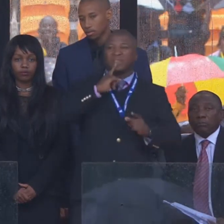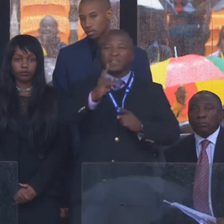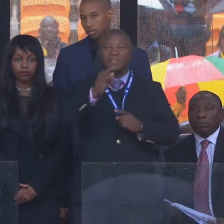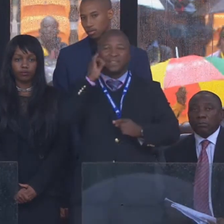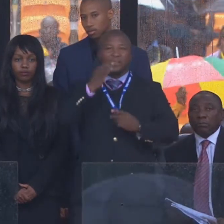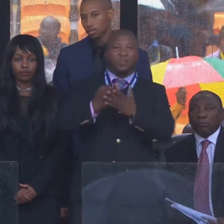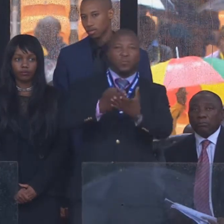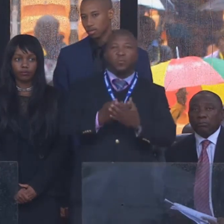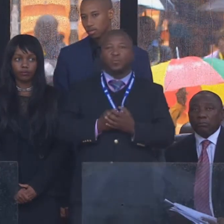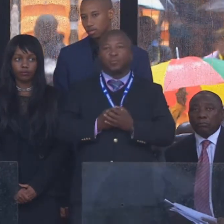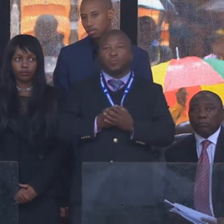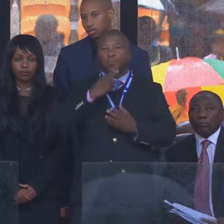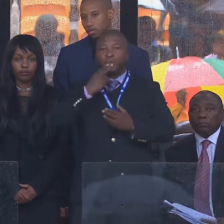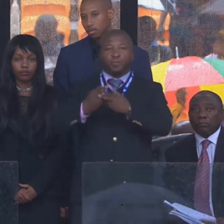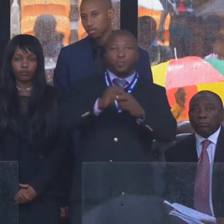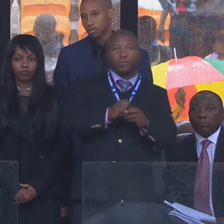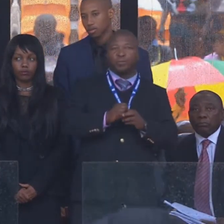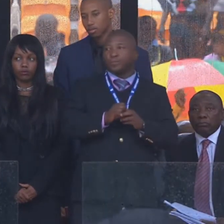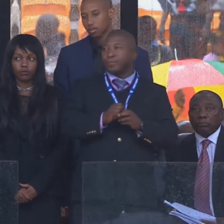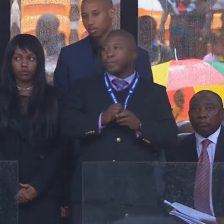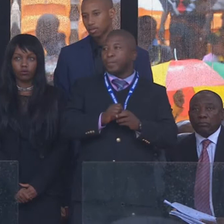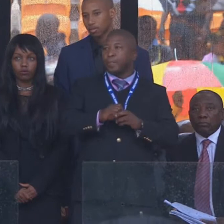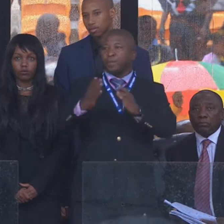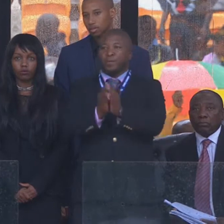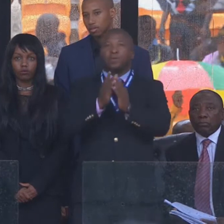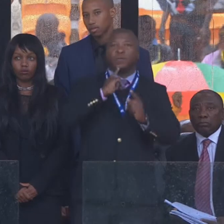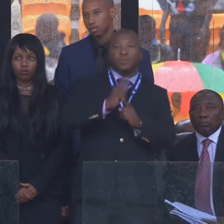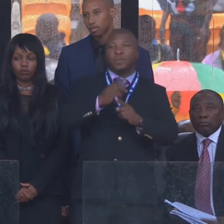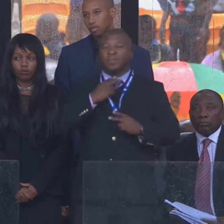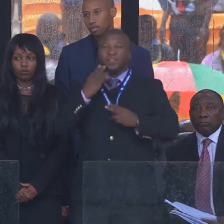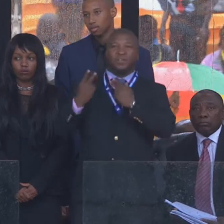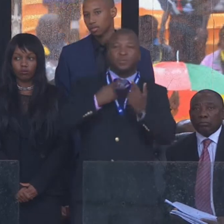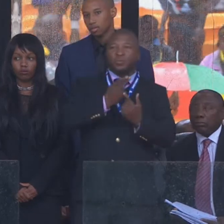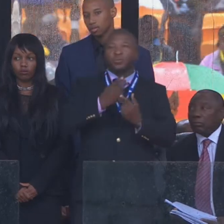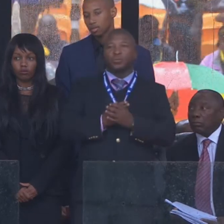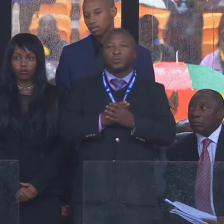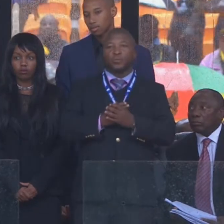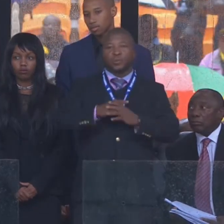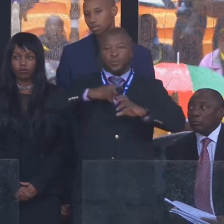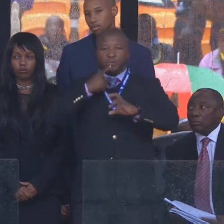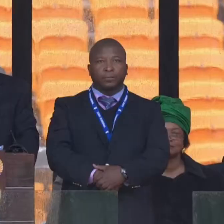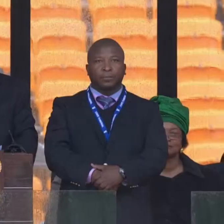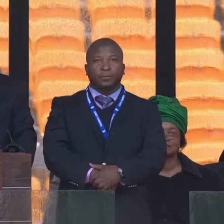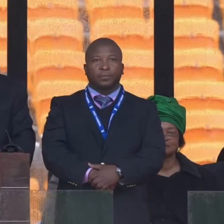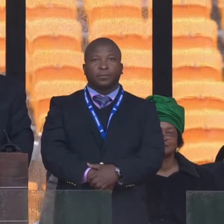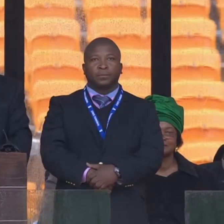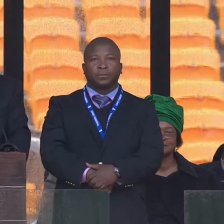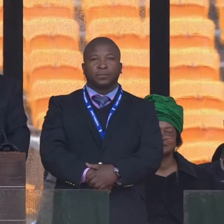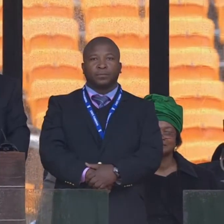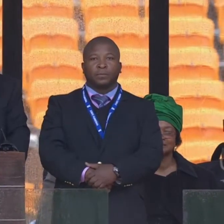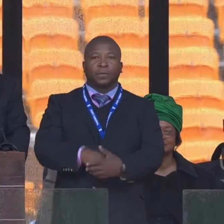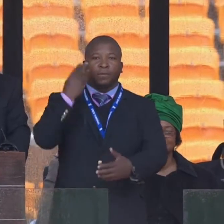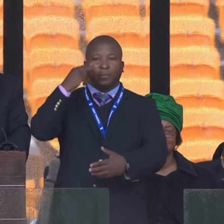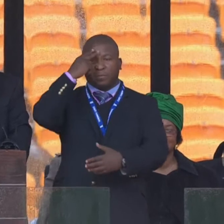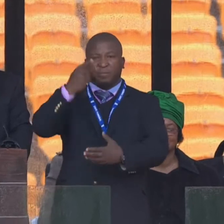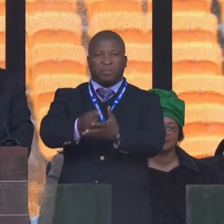You ask, wasn't Motsoaledi and Ruth First warm and charming too? They say you are resilient. Was on former